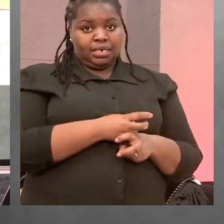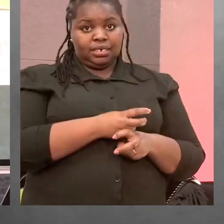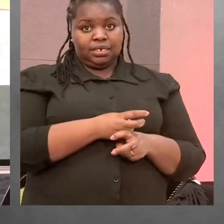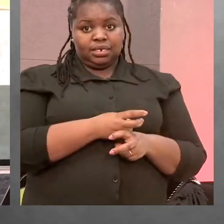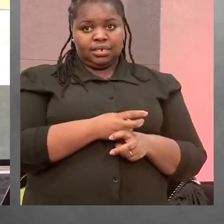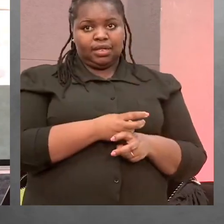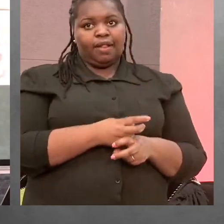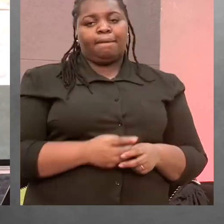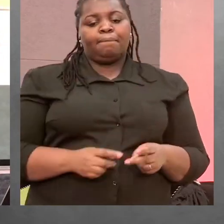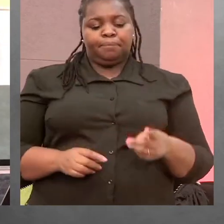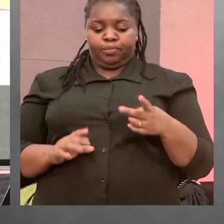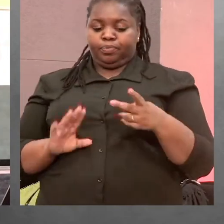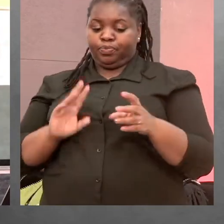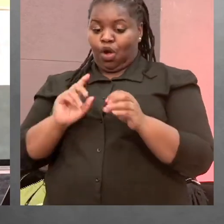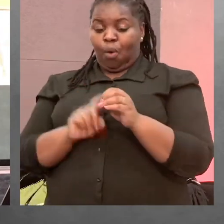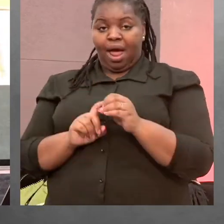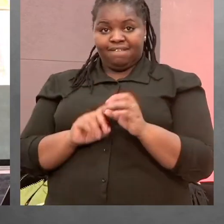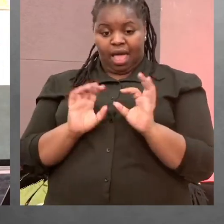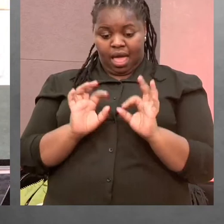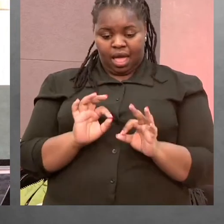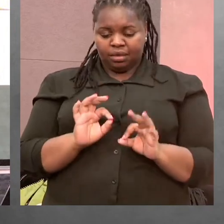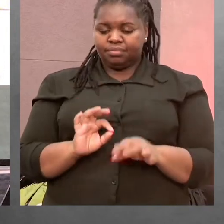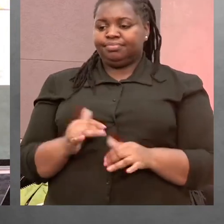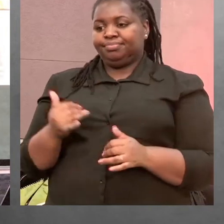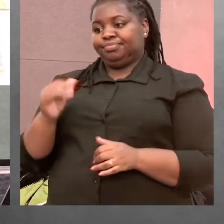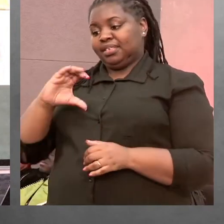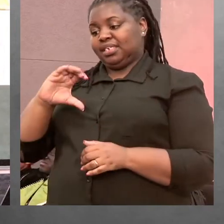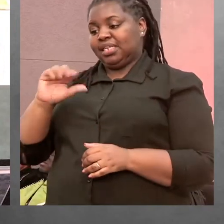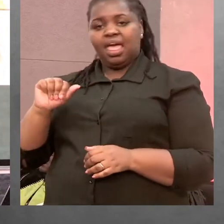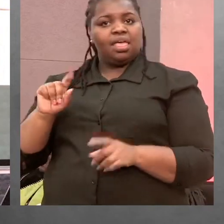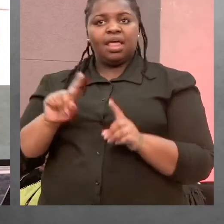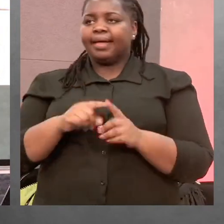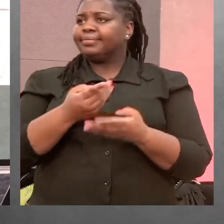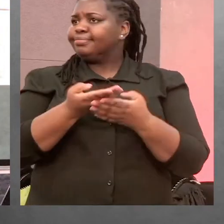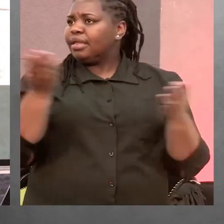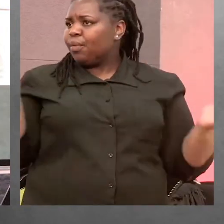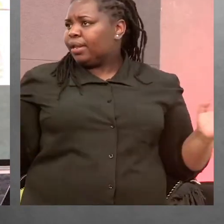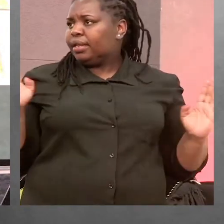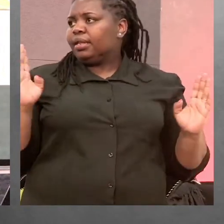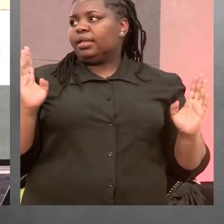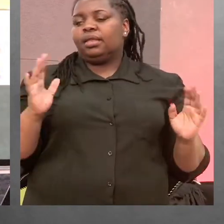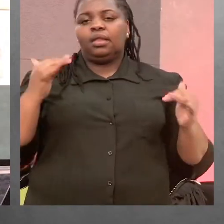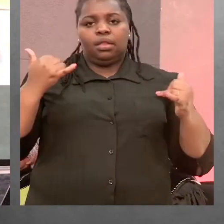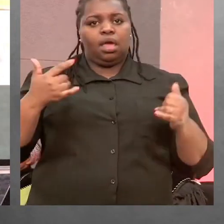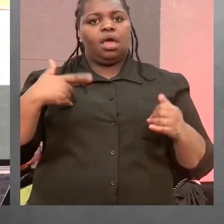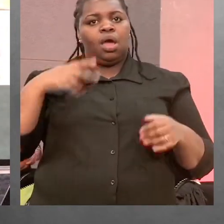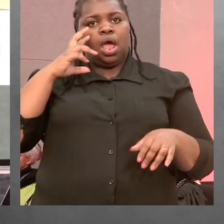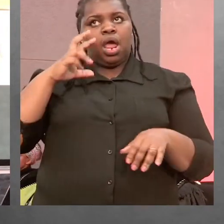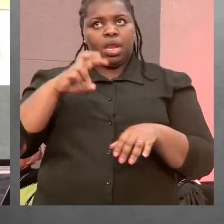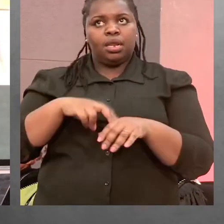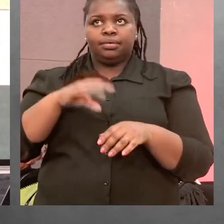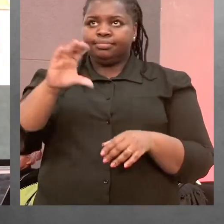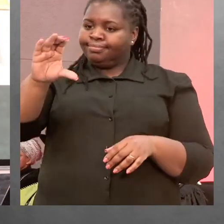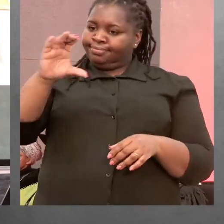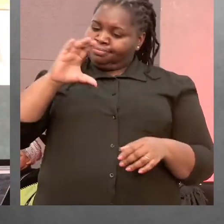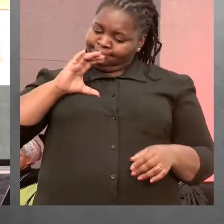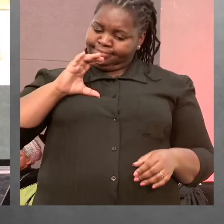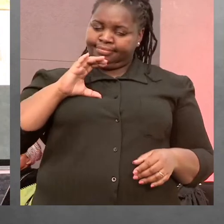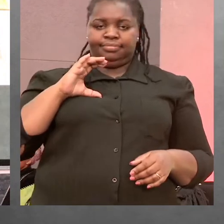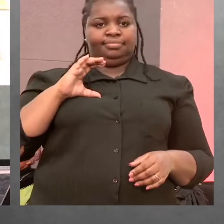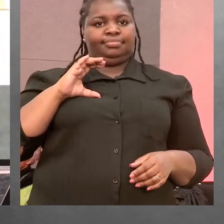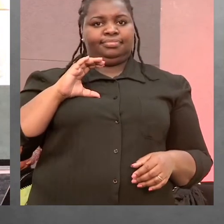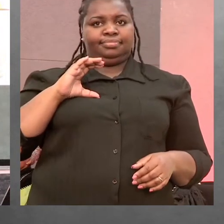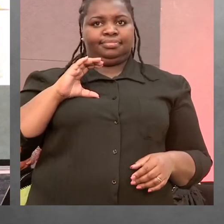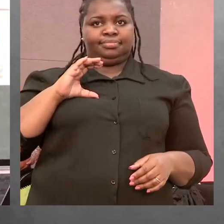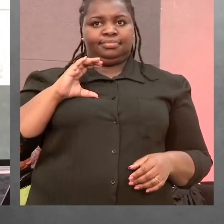We qualified, we are chartered accountants like everybody else, and we deserve a stake. And